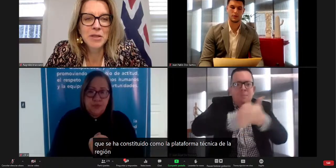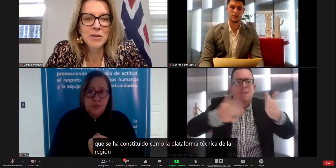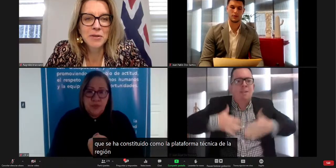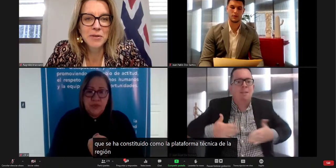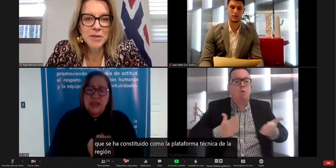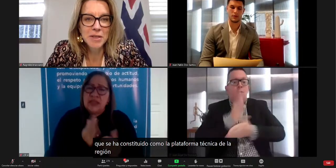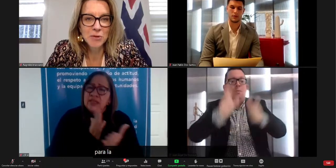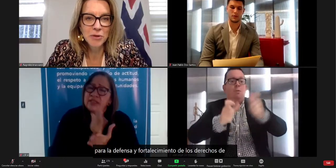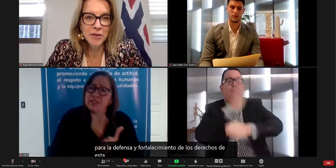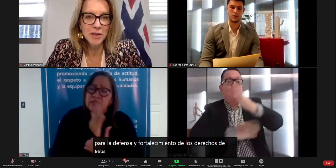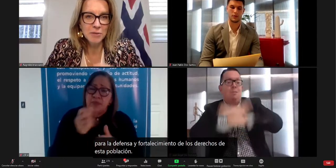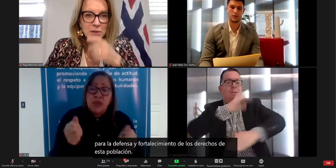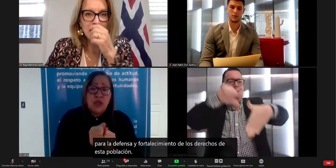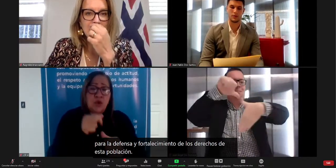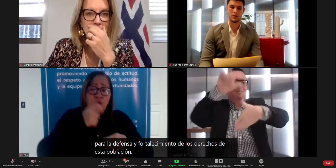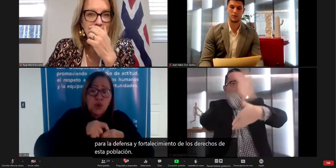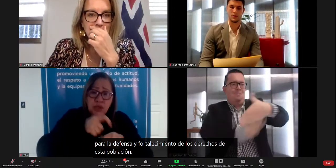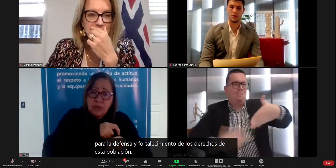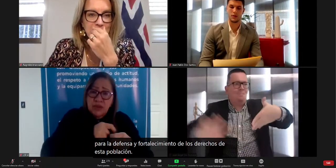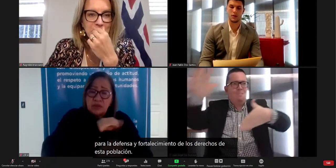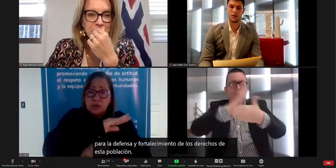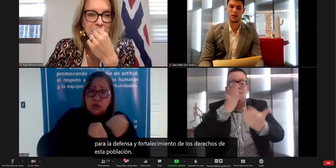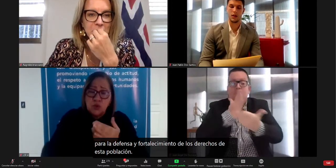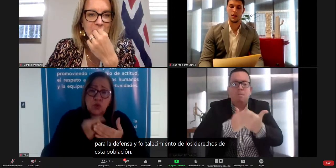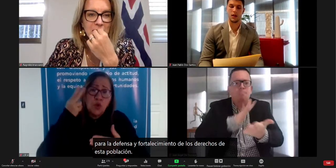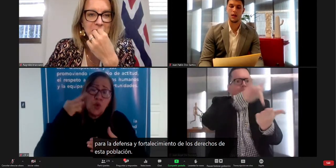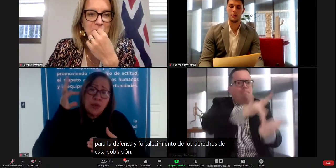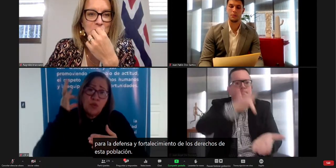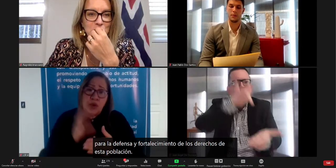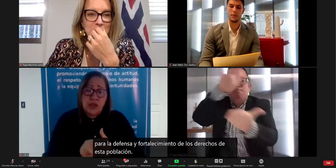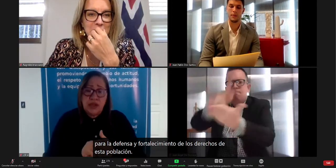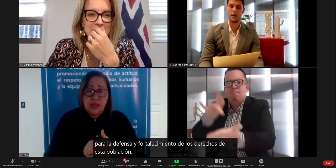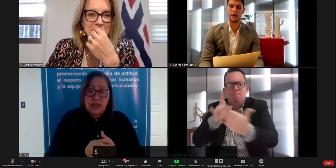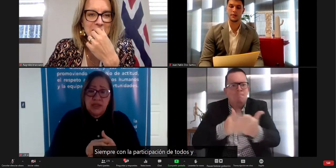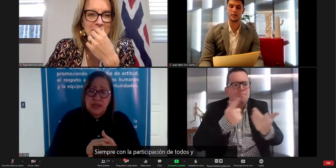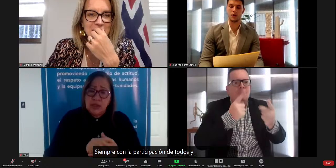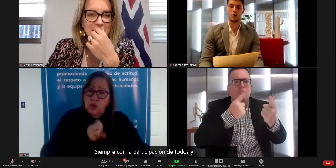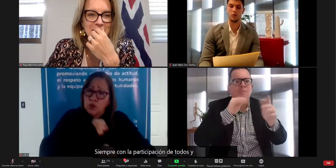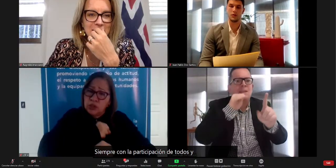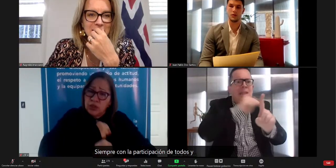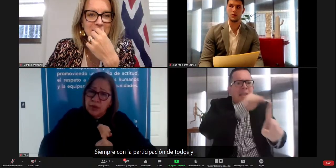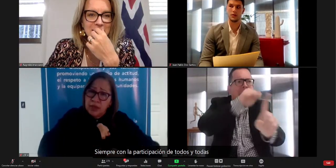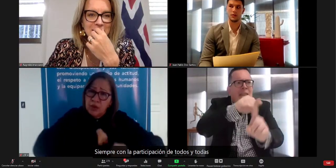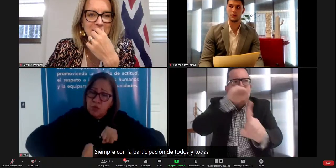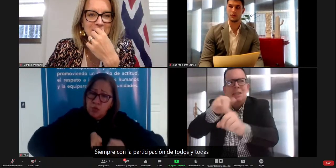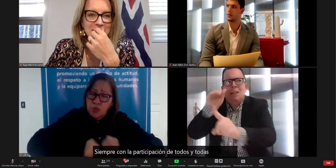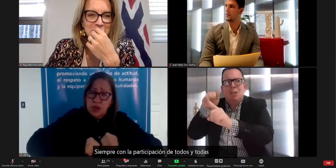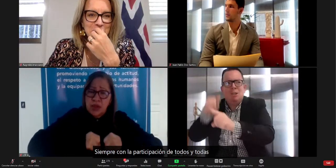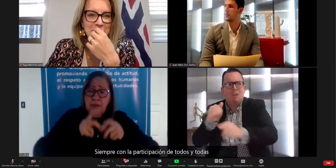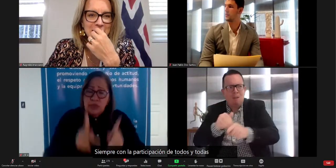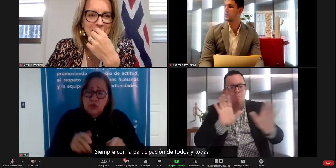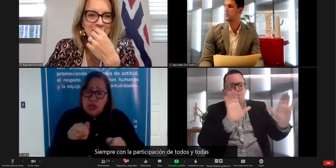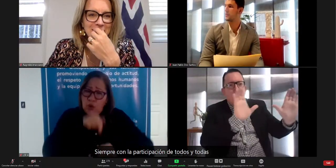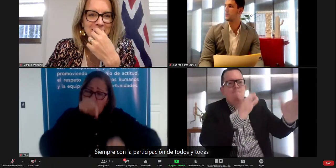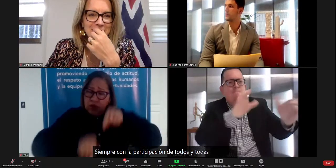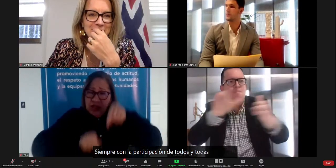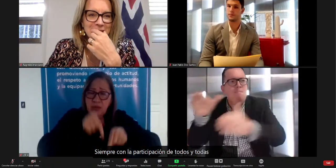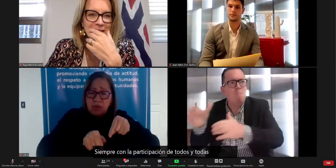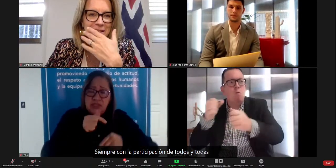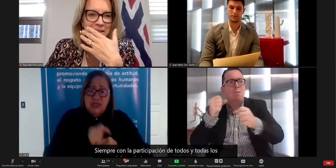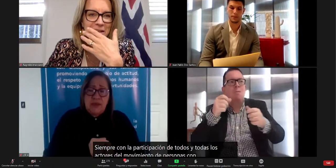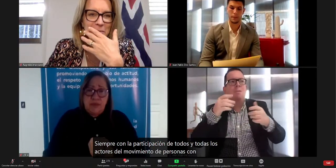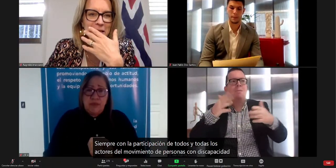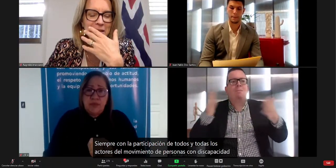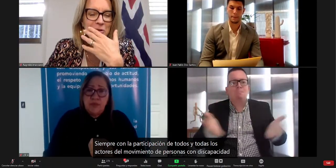of this population with the participation on all of the people with